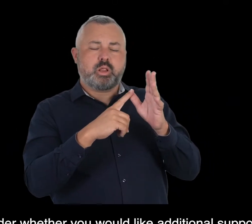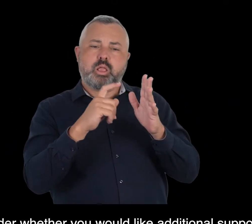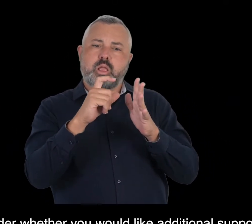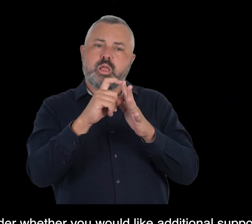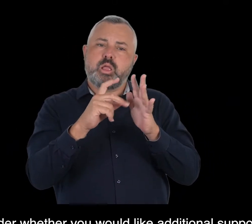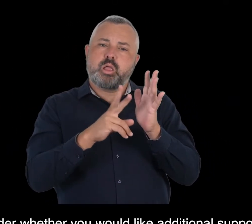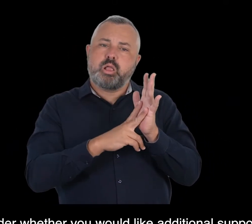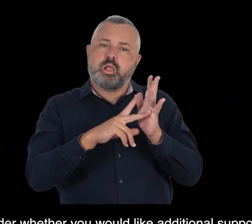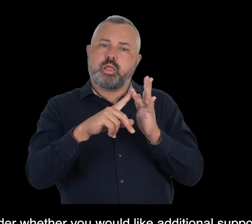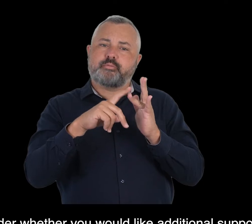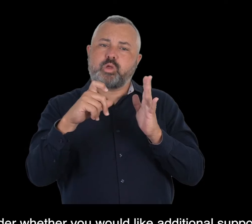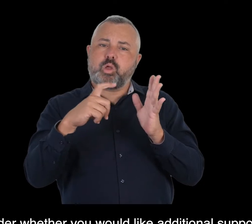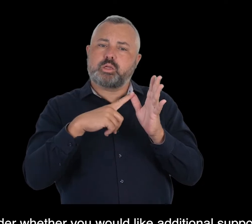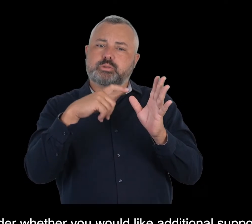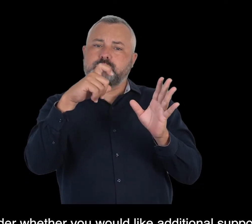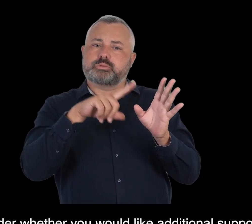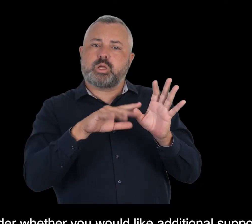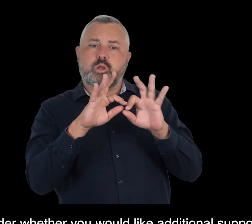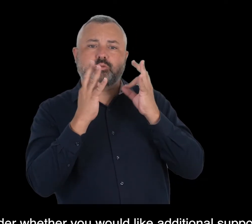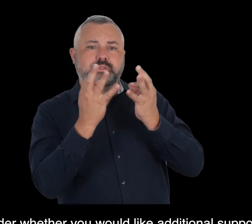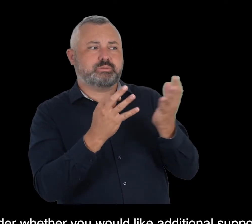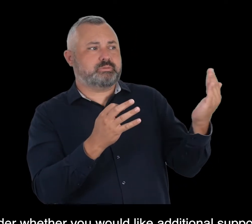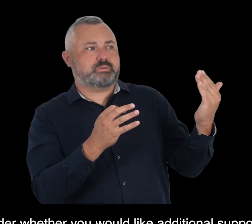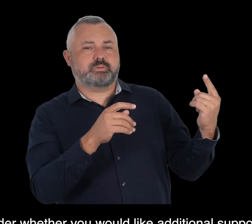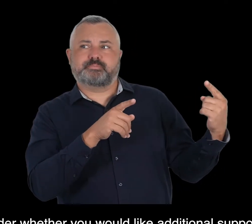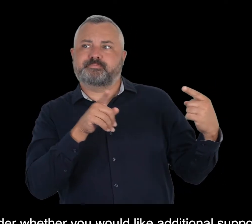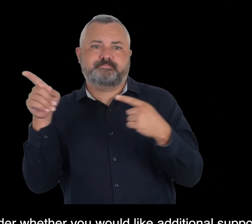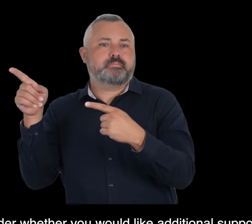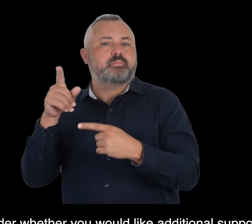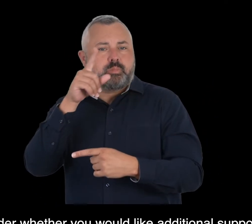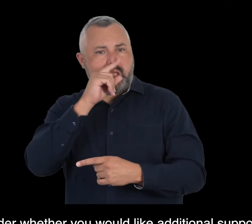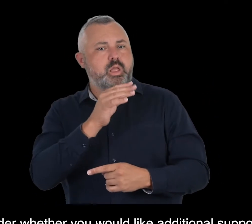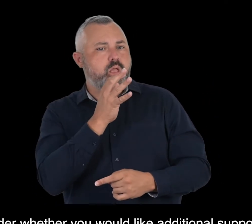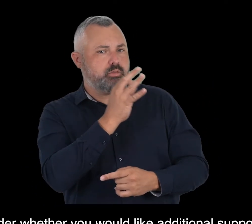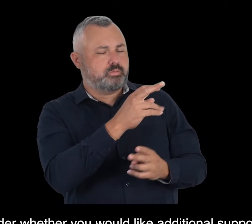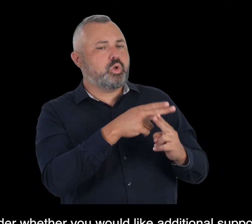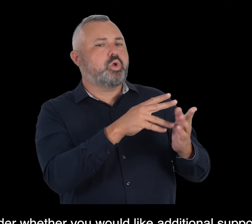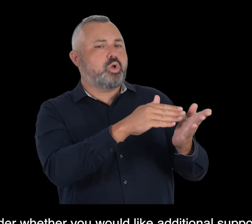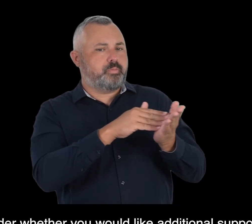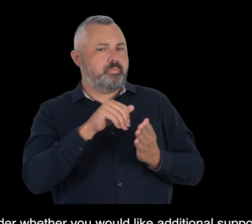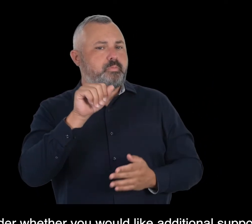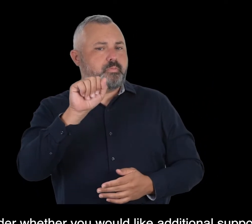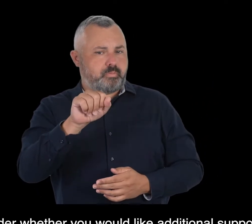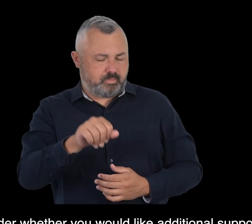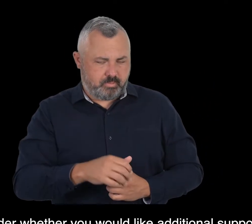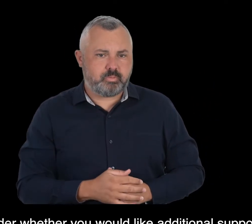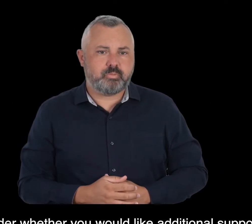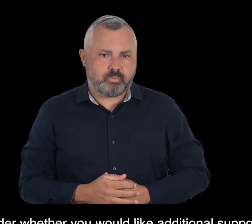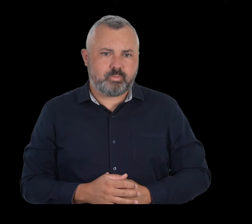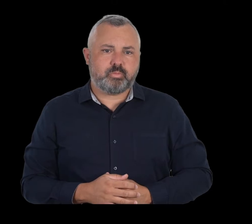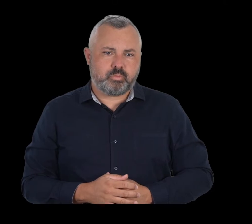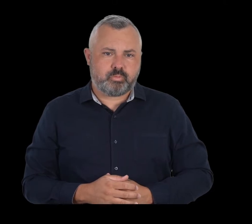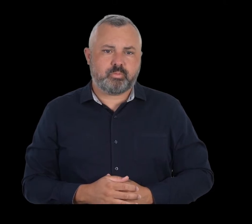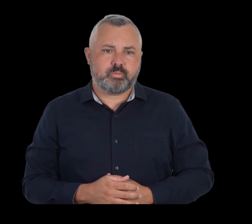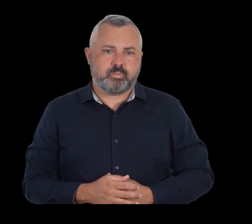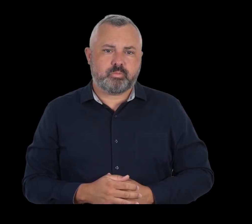You. Consider whether you would like additional support from an advocate or your own support network.